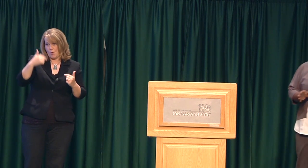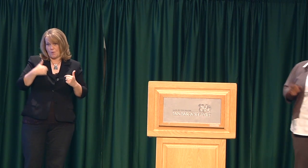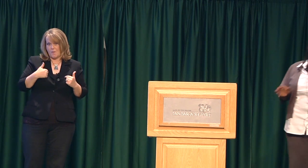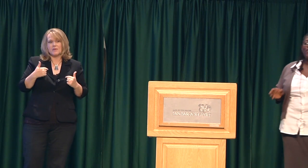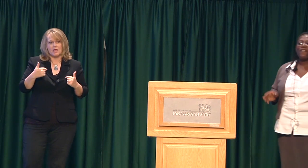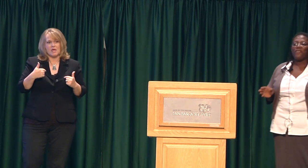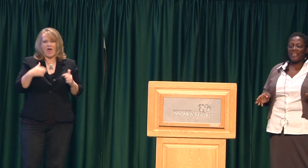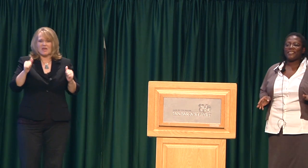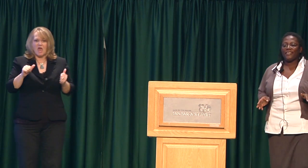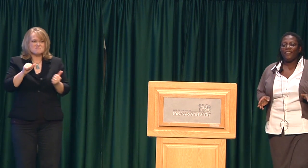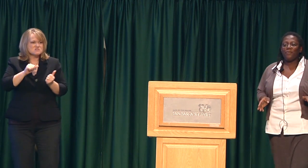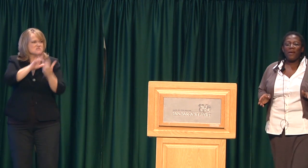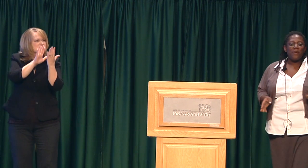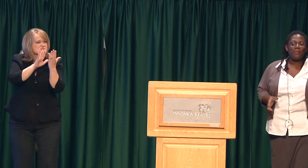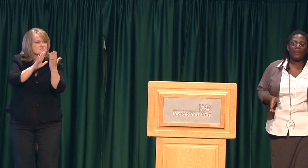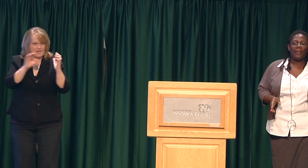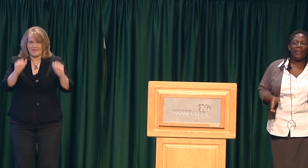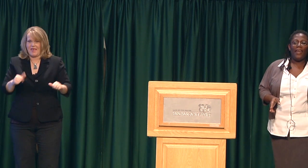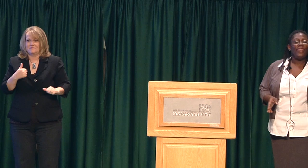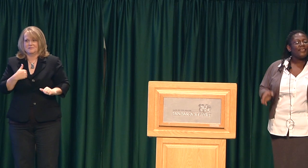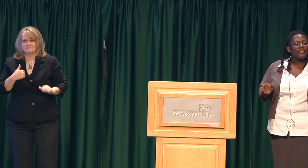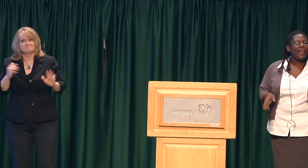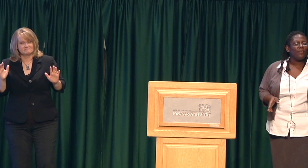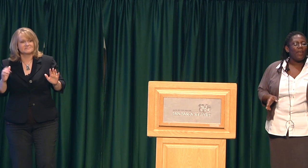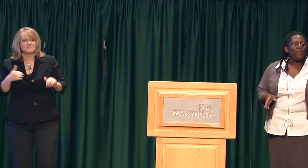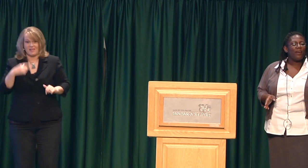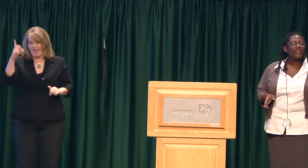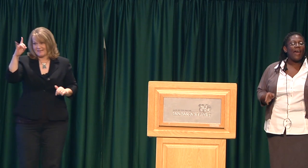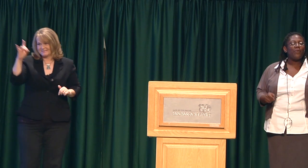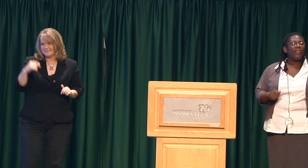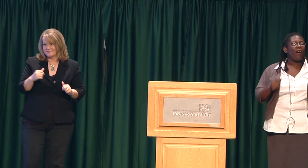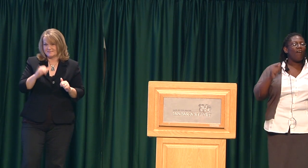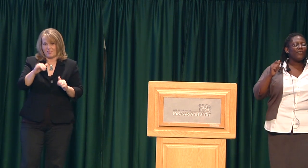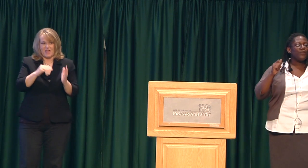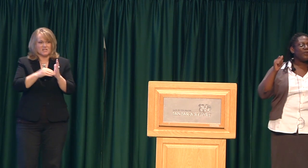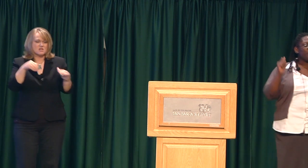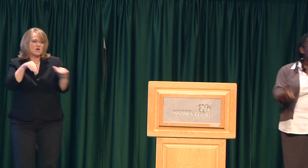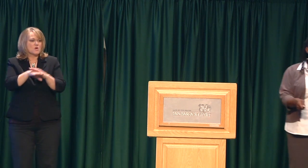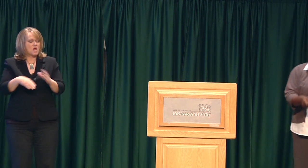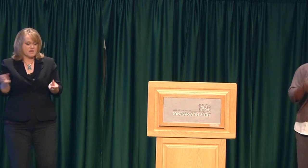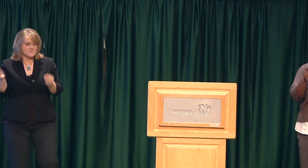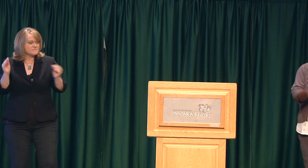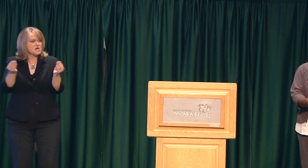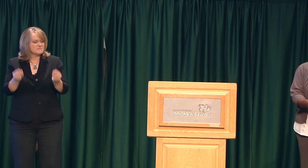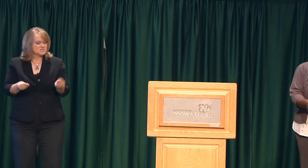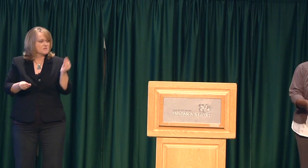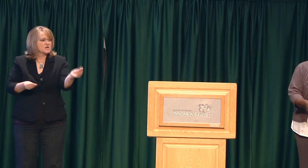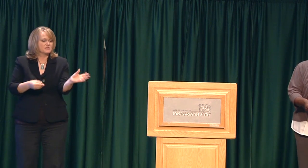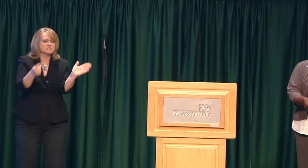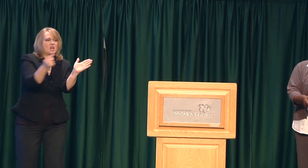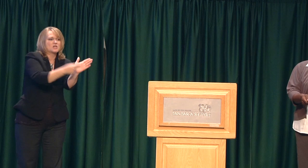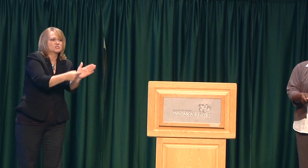can be really in your face when I want to be. And that's exactly what I was. I went in that office with those papers and I showed it to